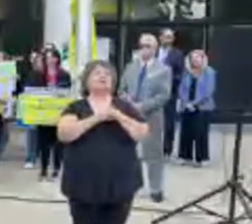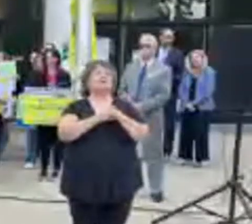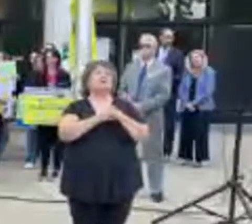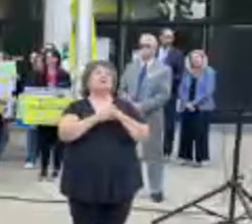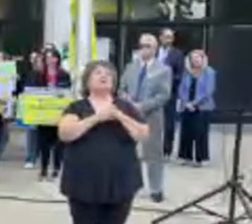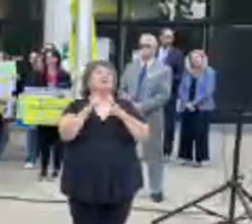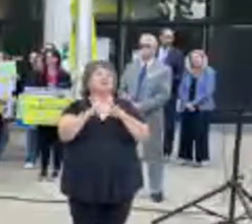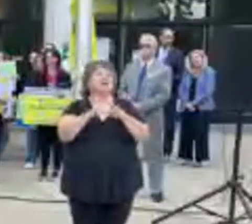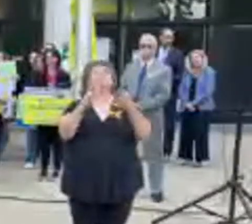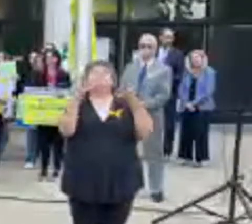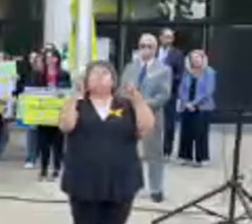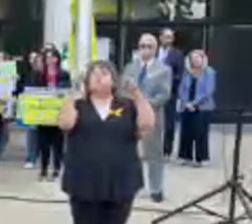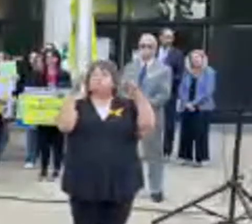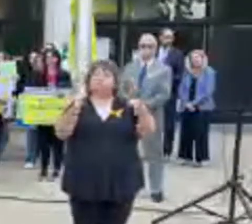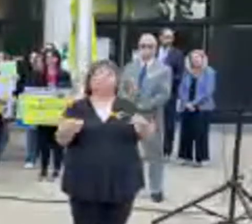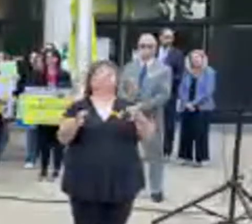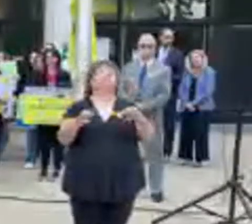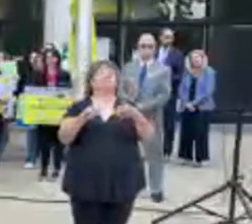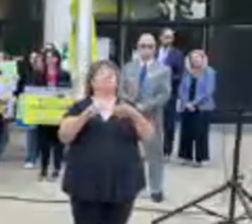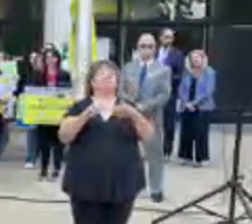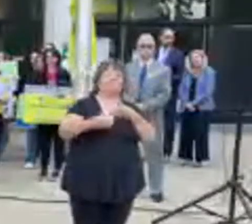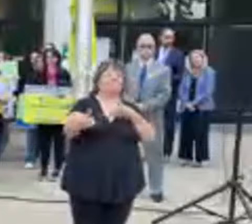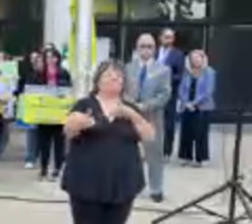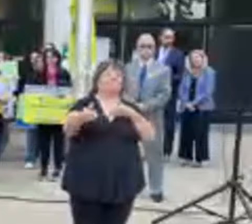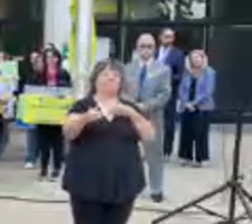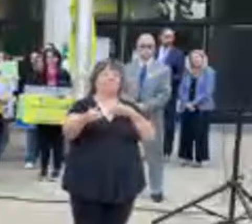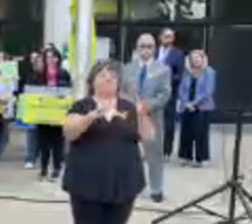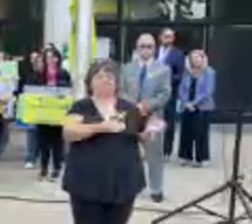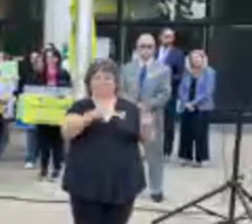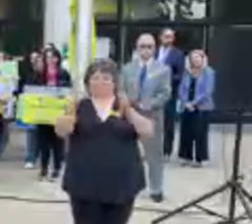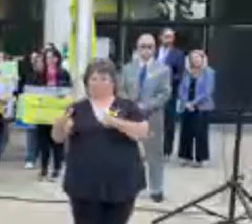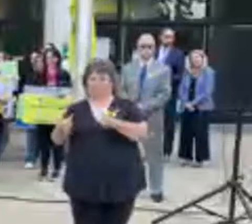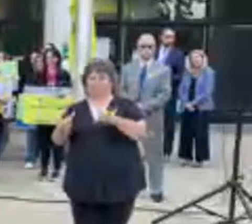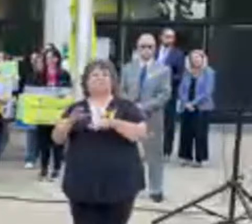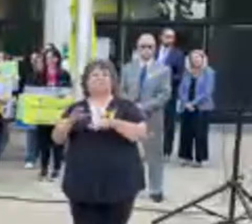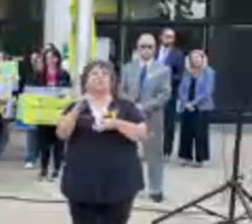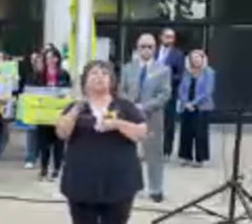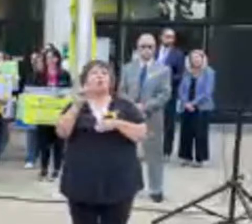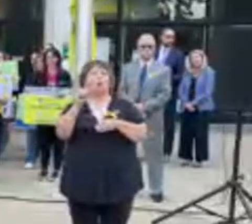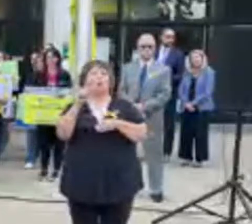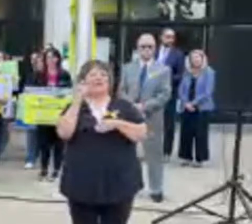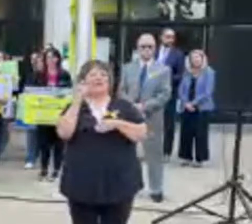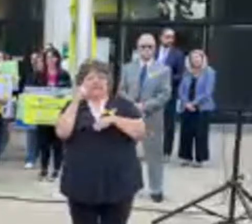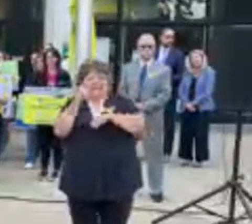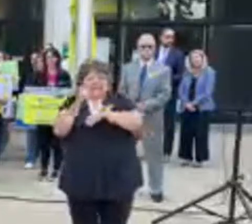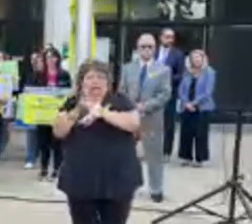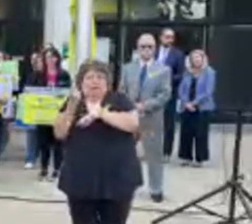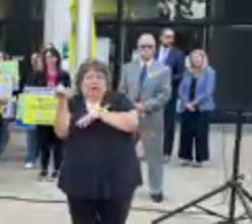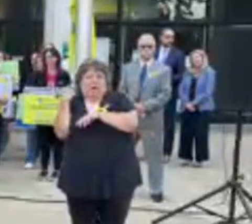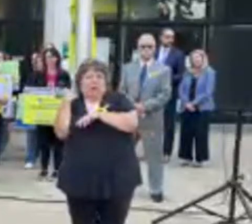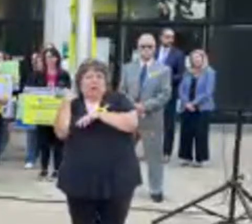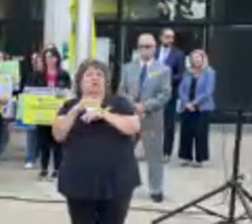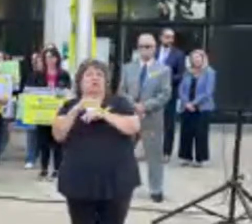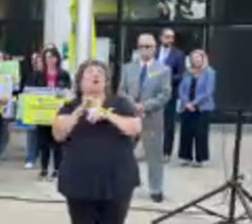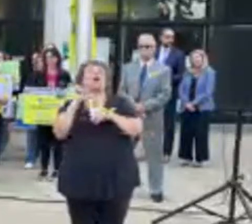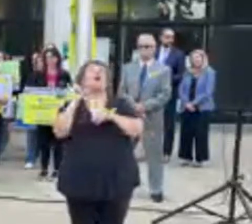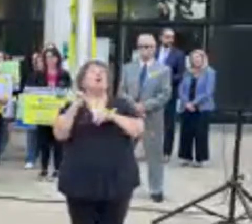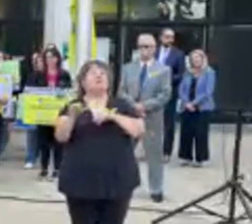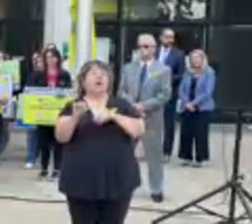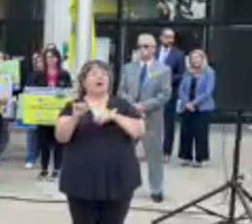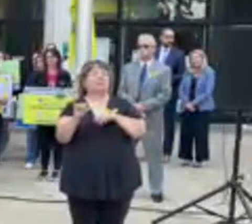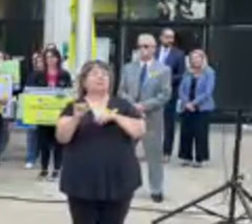ideas, and that was all sorted out. We moved into the studio, which we just got last